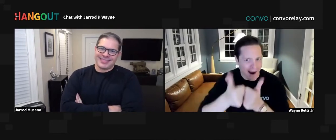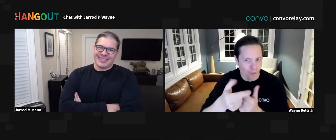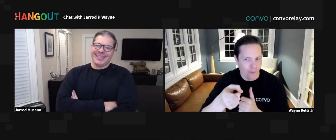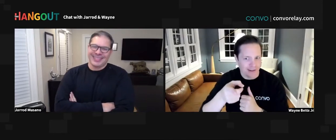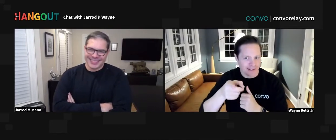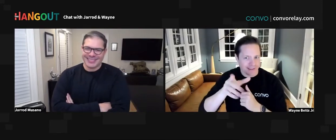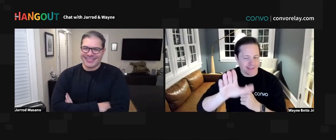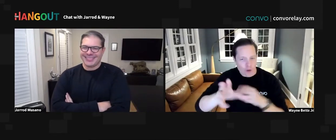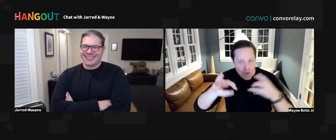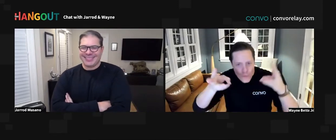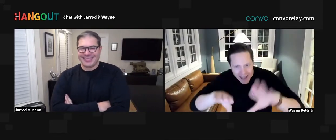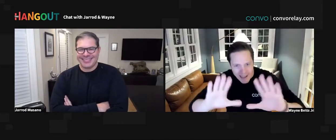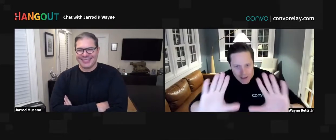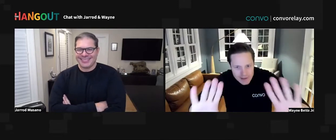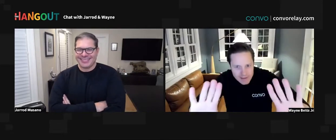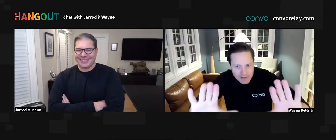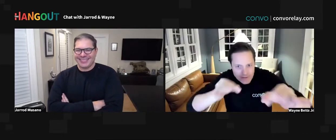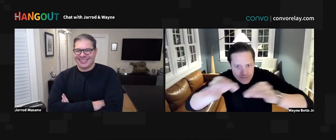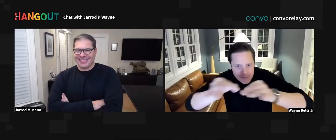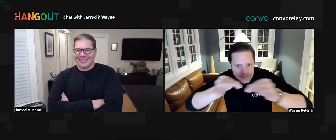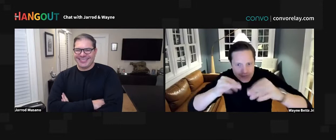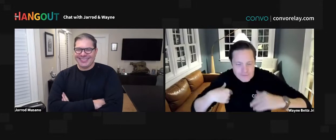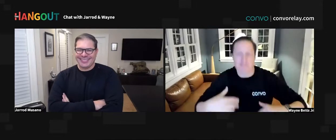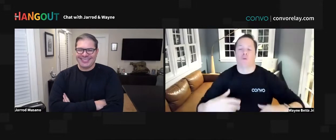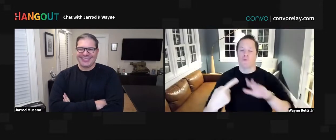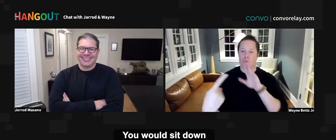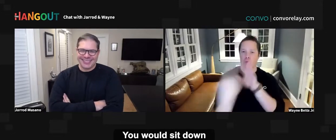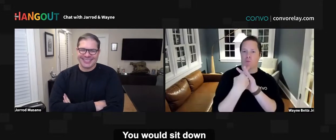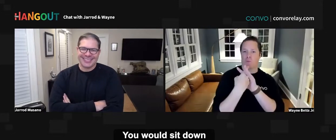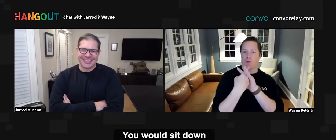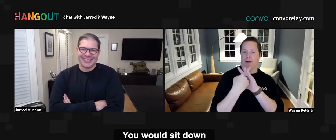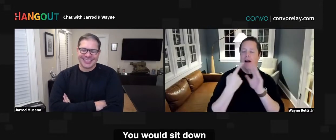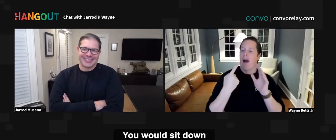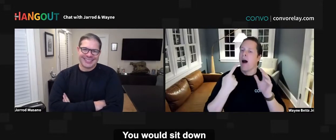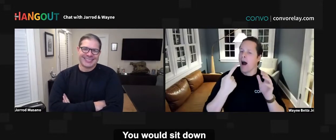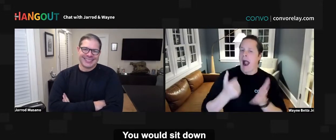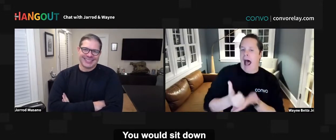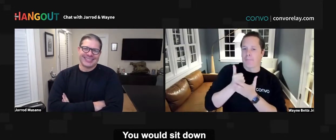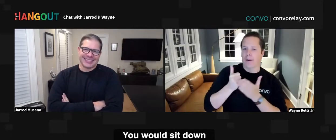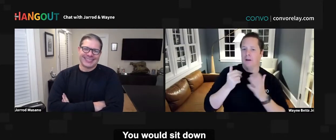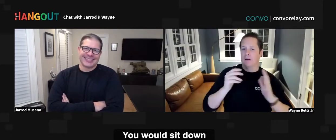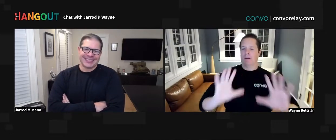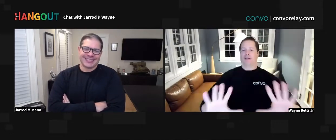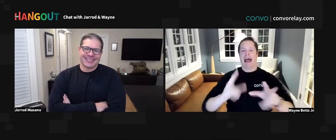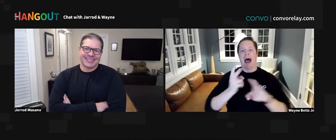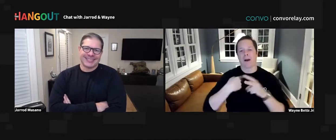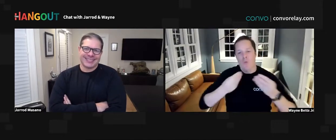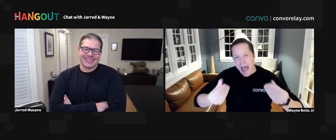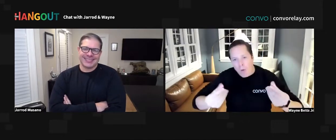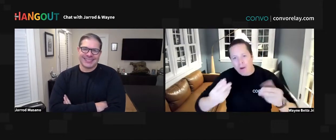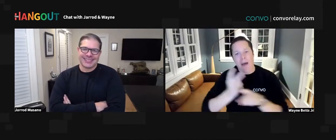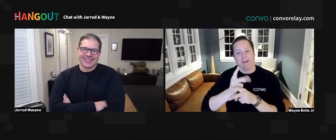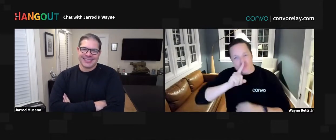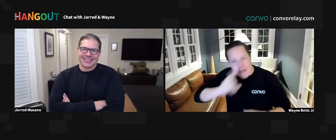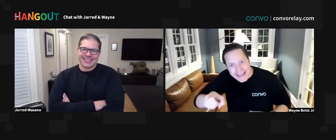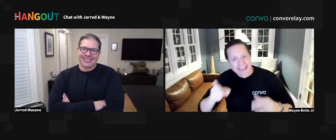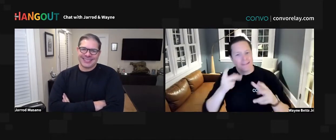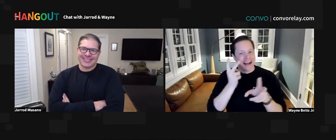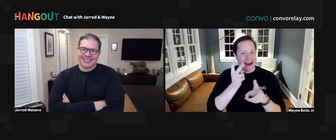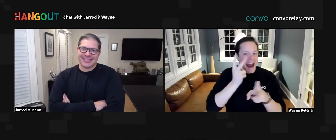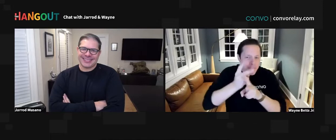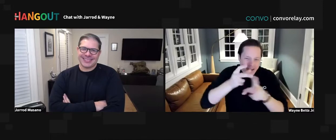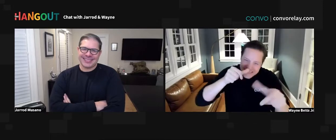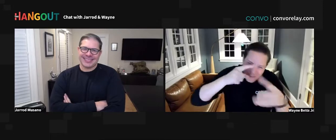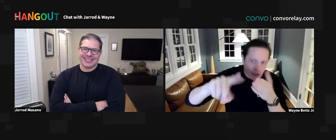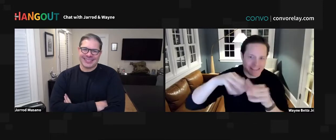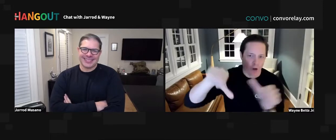You knew how to push my buttons. You knew how to challenge me. You would sit down and get through to me. You'd say, Wayne, think about